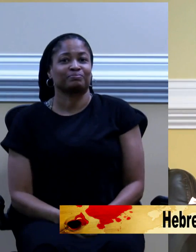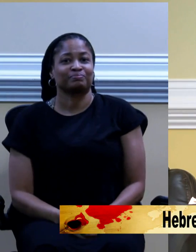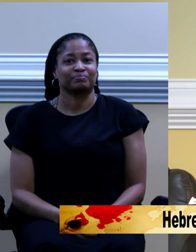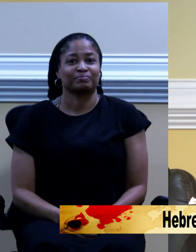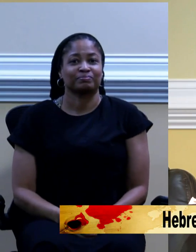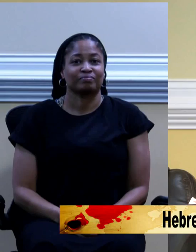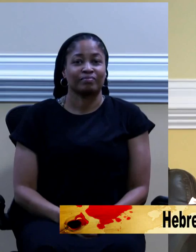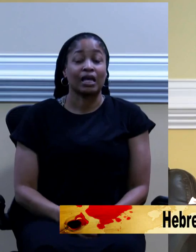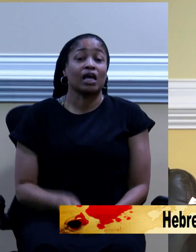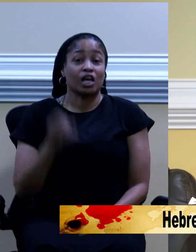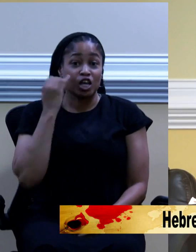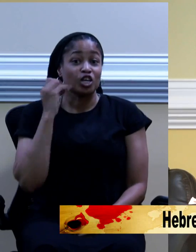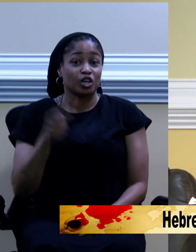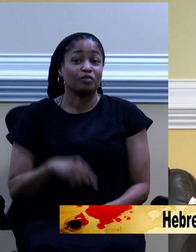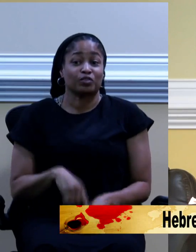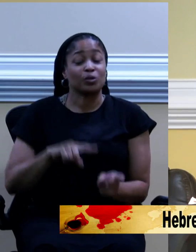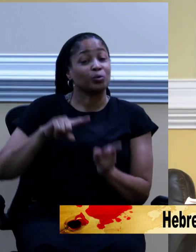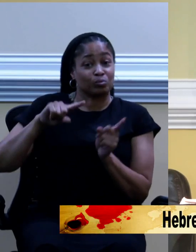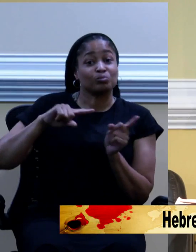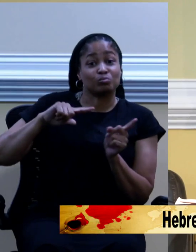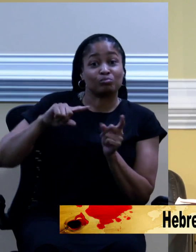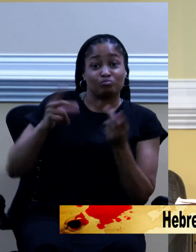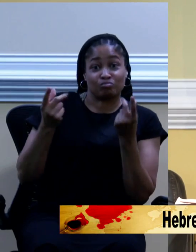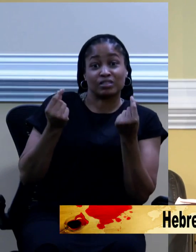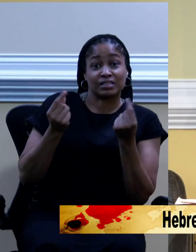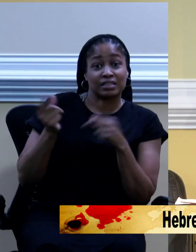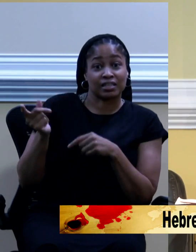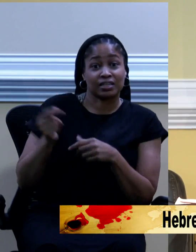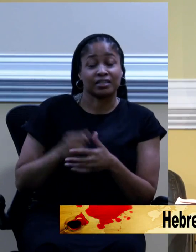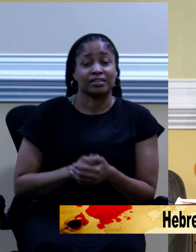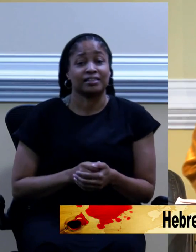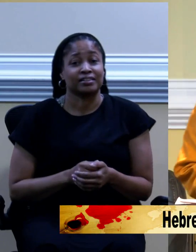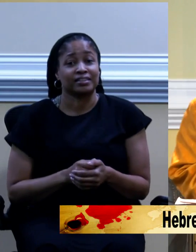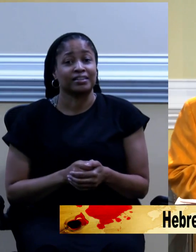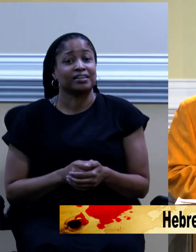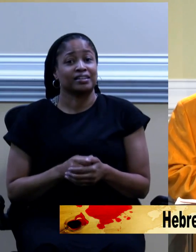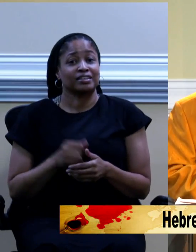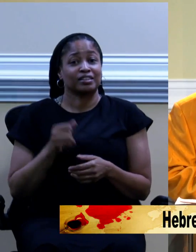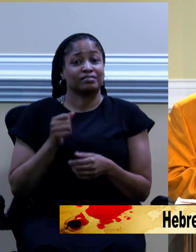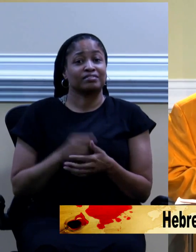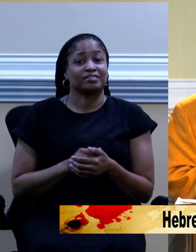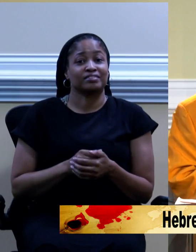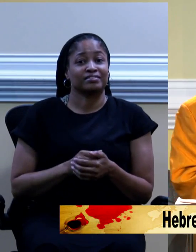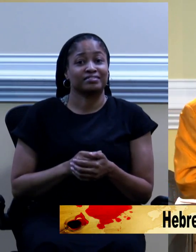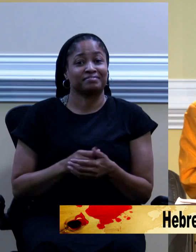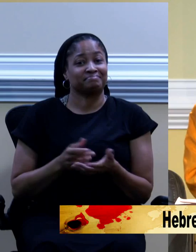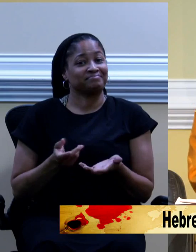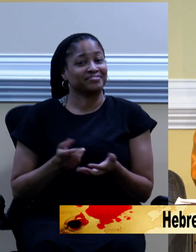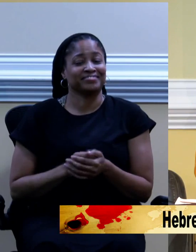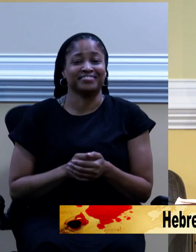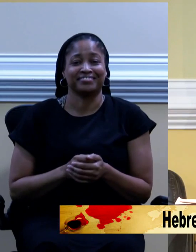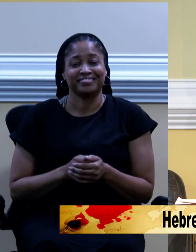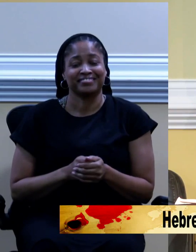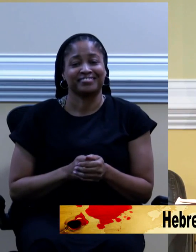And if you went for it, he got you bigger. Hebrews 10, and let's start at verse 11, because it said